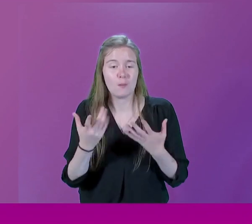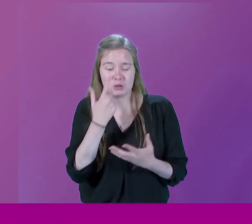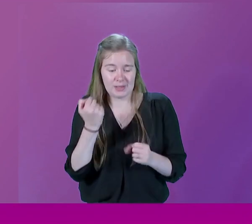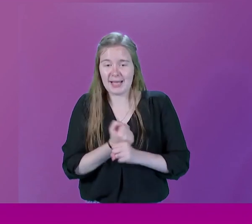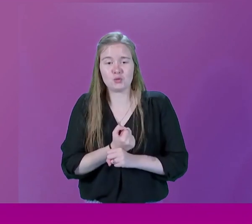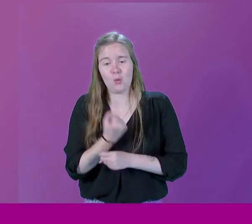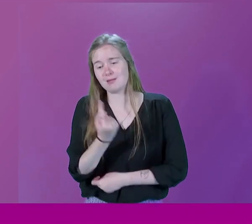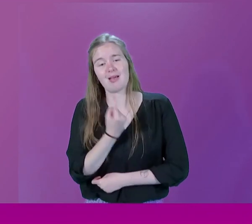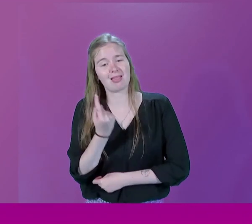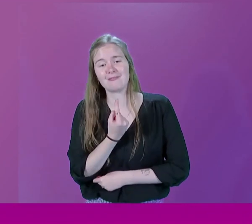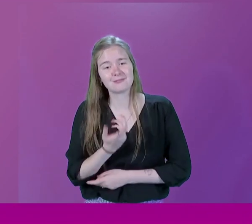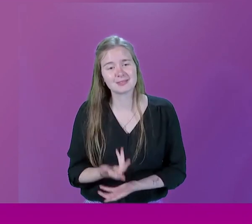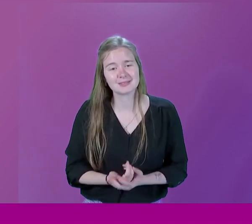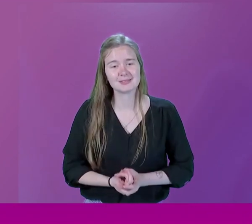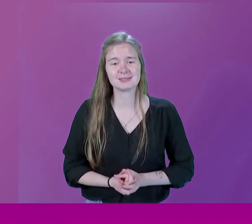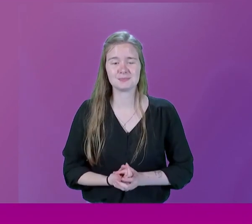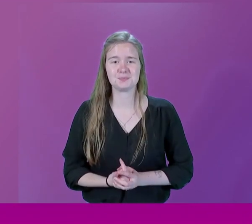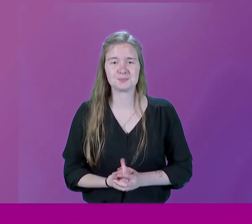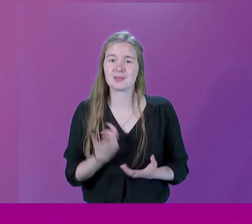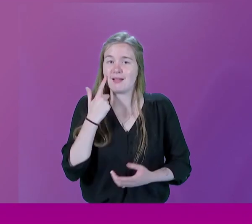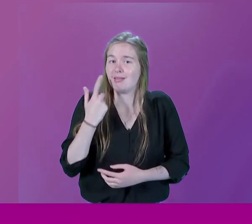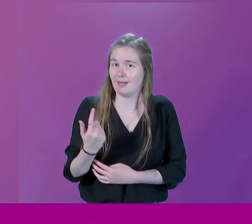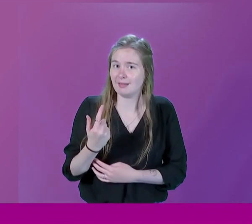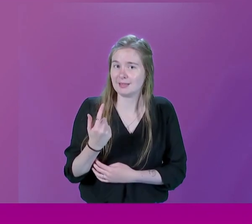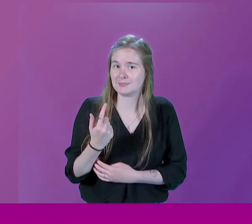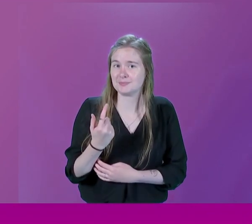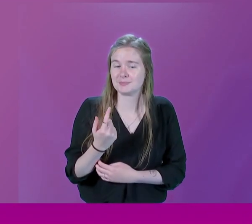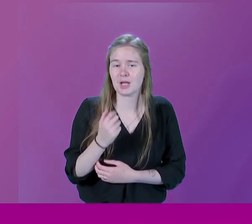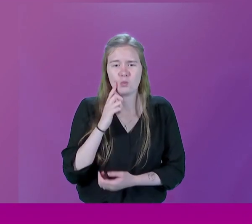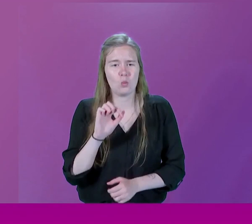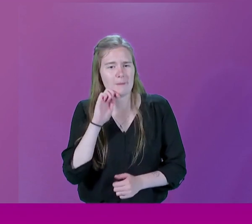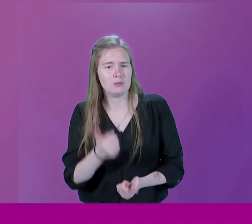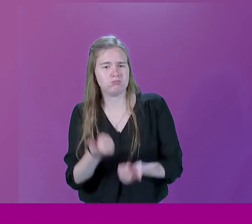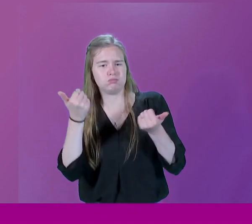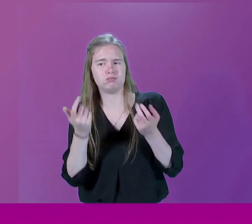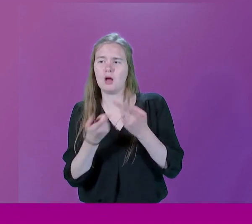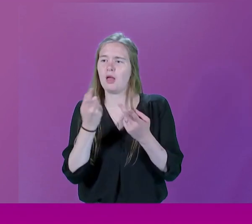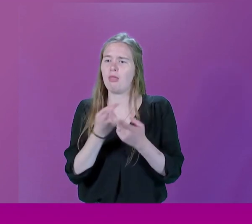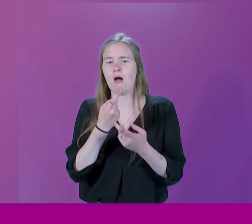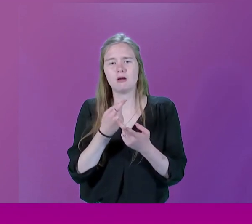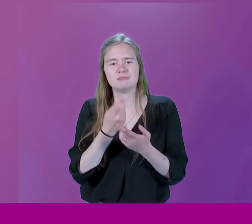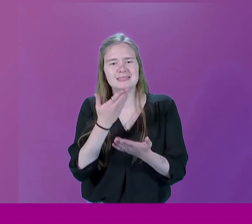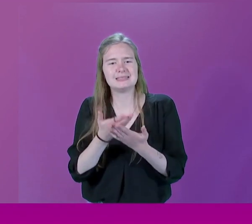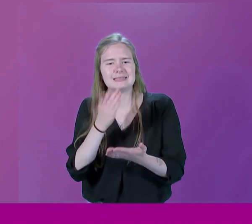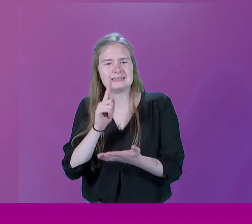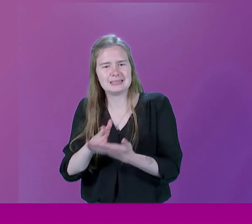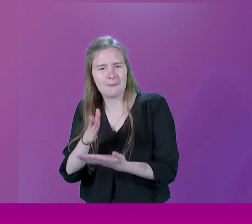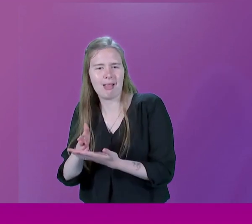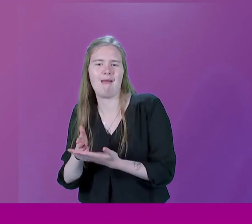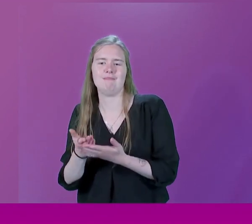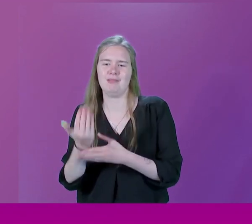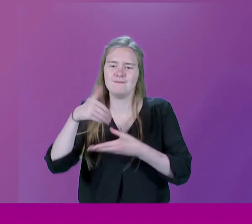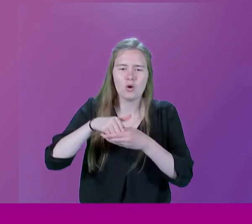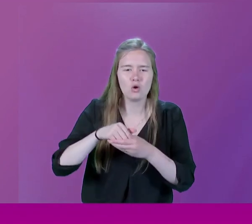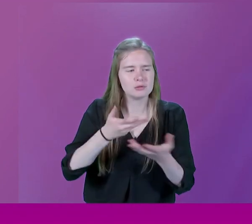we can do. And I think that it would be great to get other disciplines involved to talk about